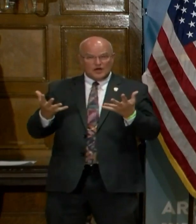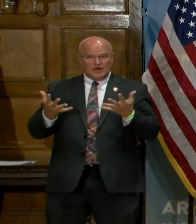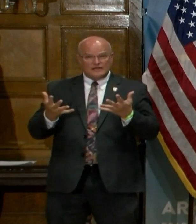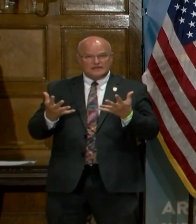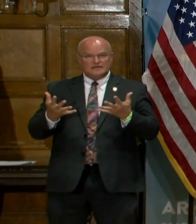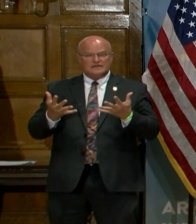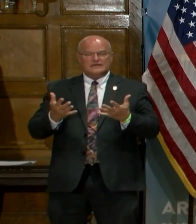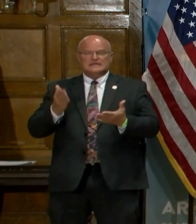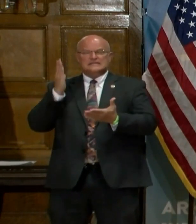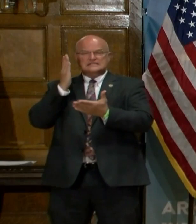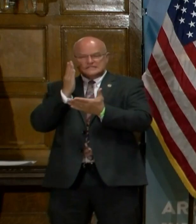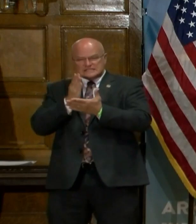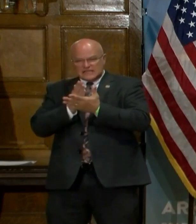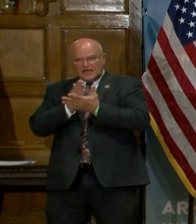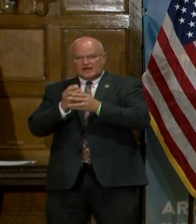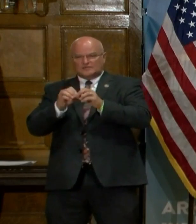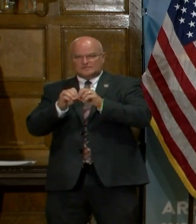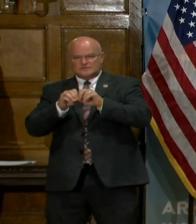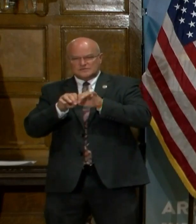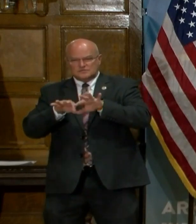to reduce the spread of the virus.